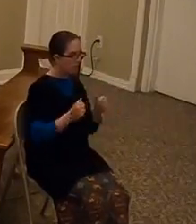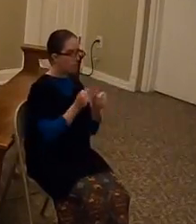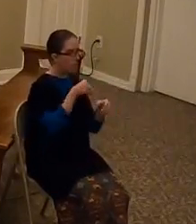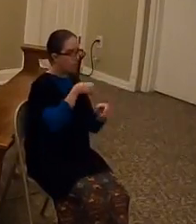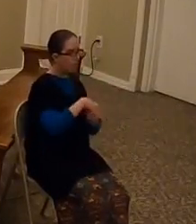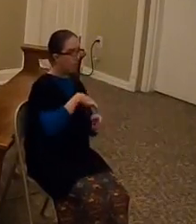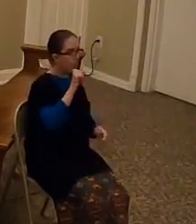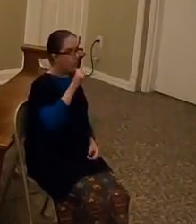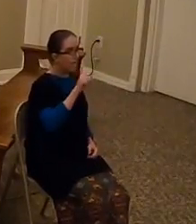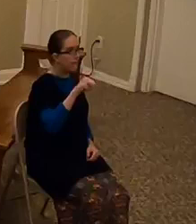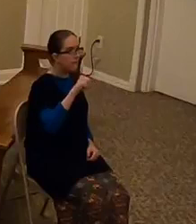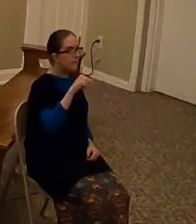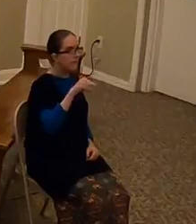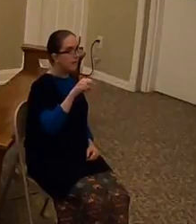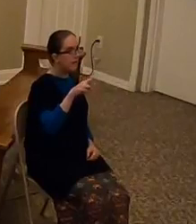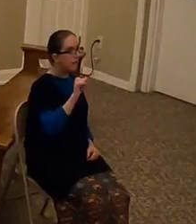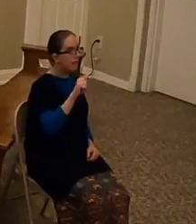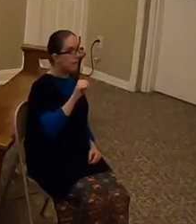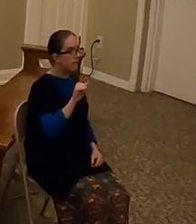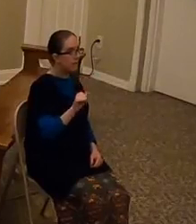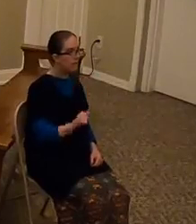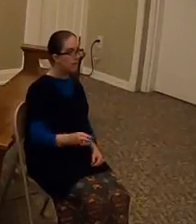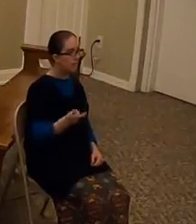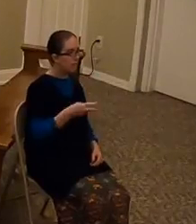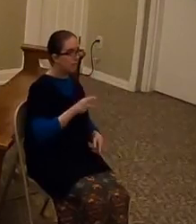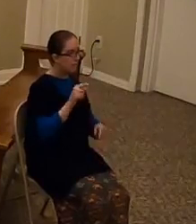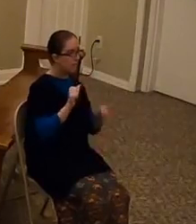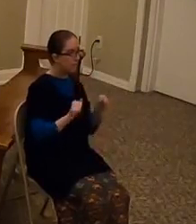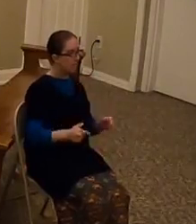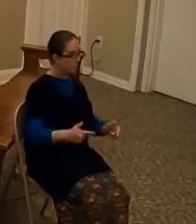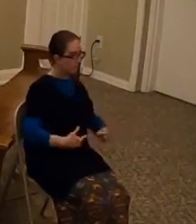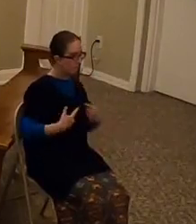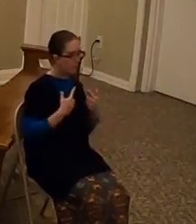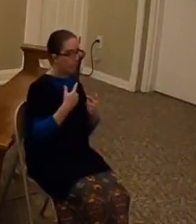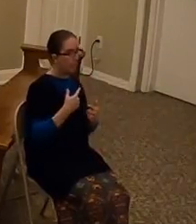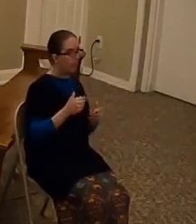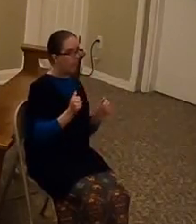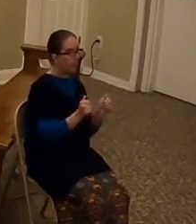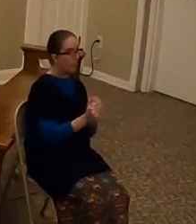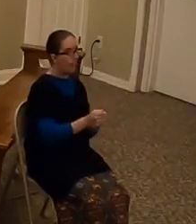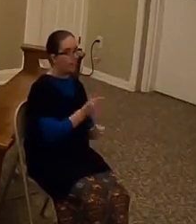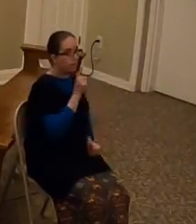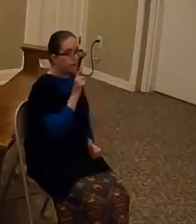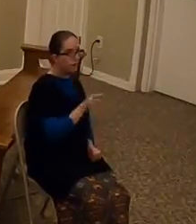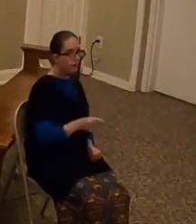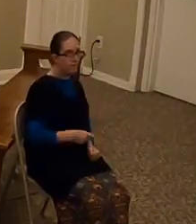with integrity. Hallelujah. Amen. We can live in accord with truth.